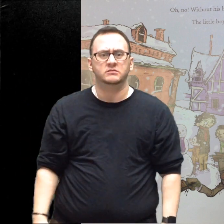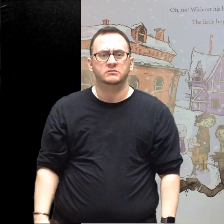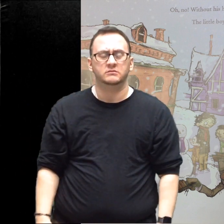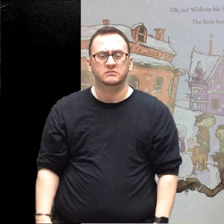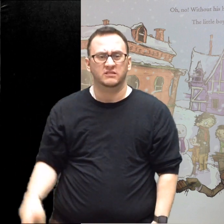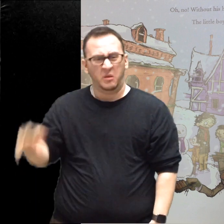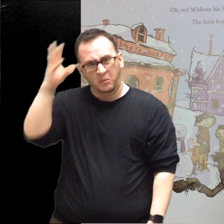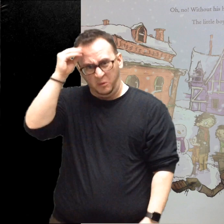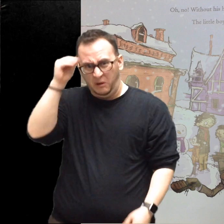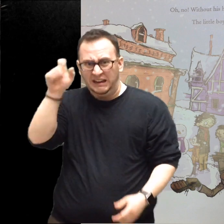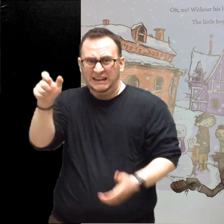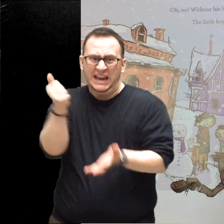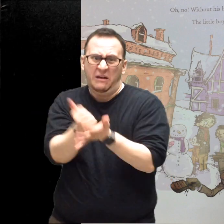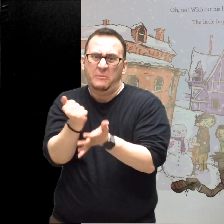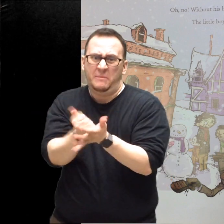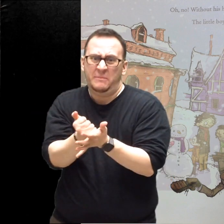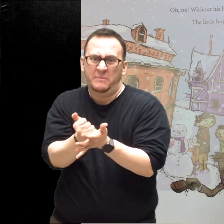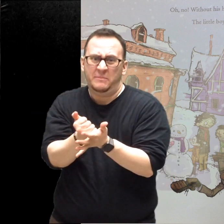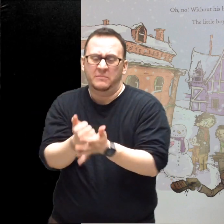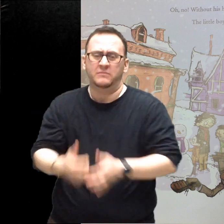him.